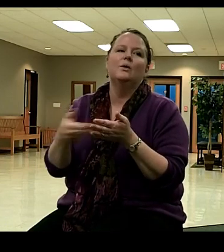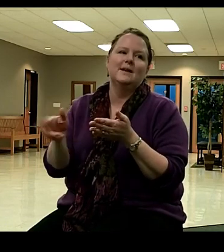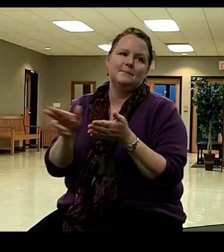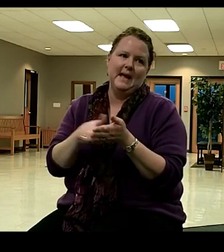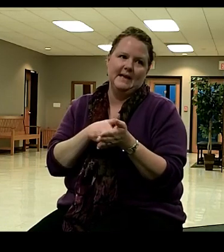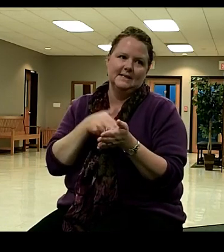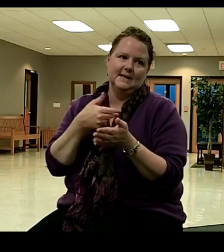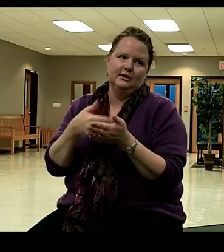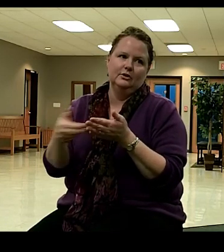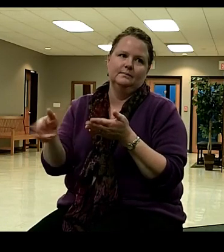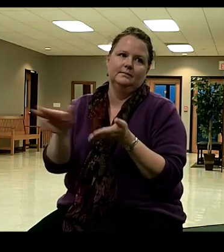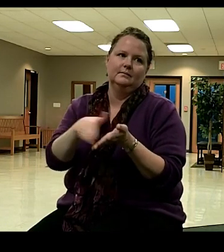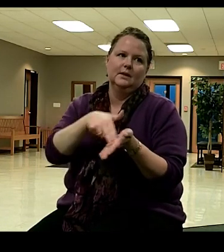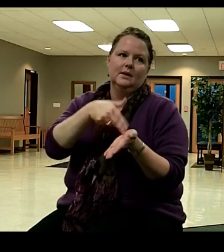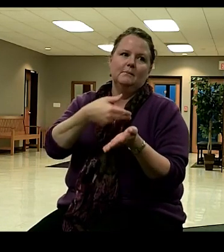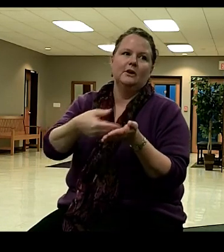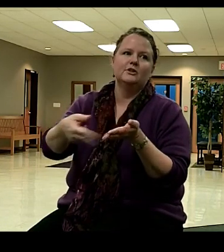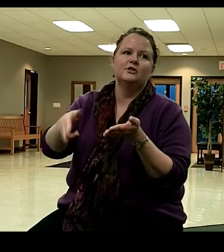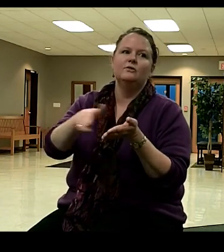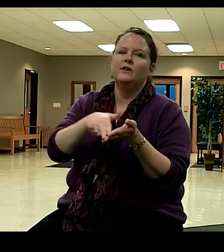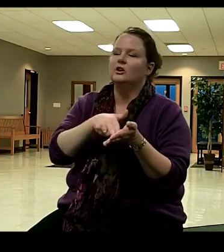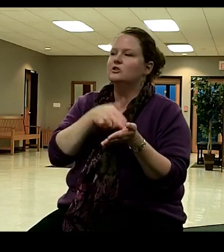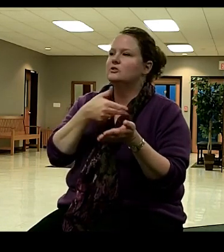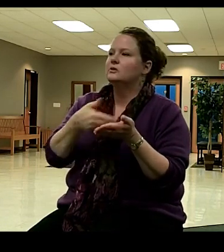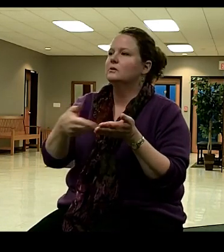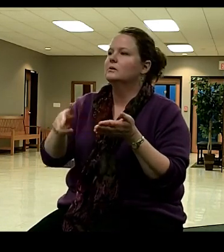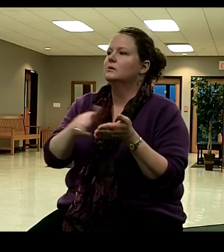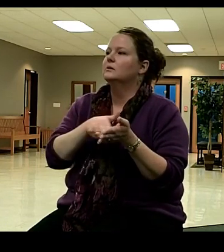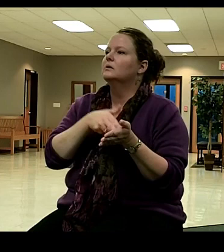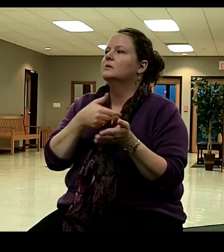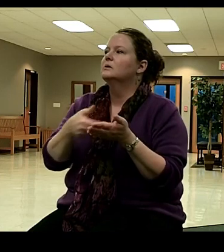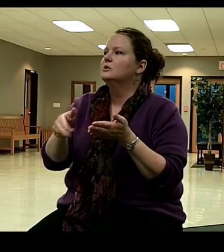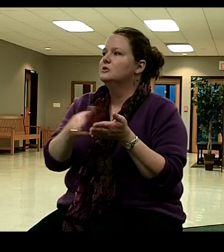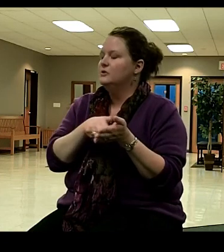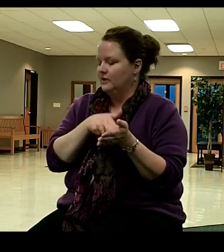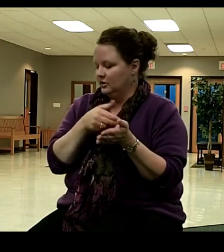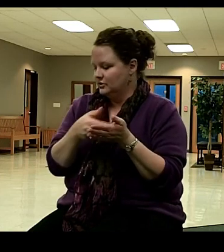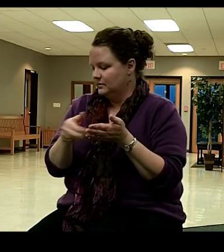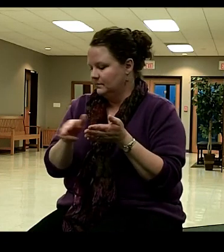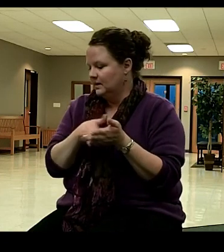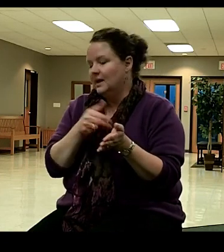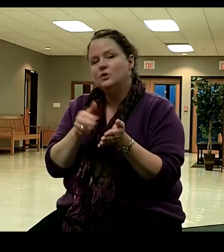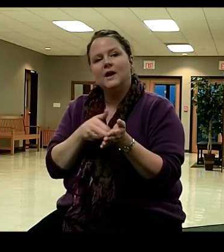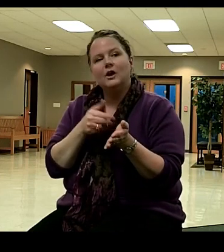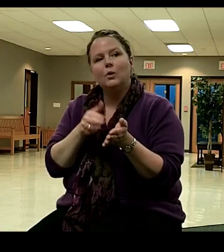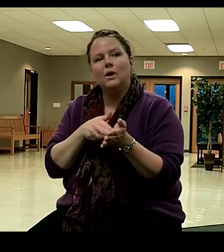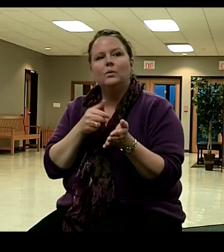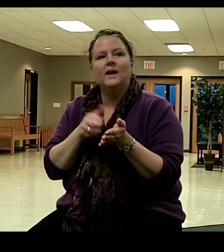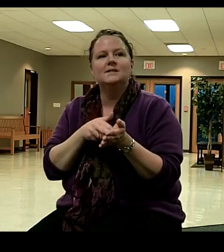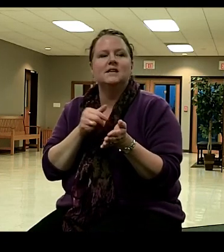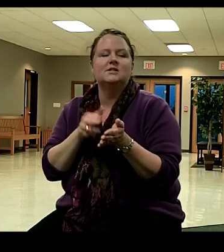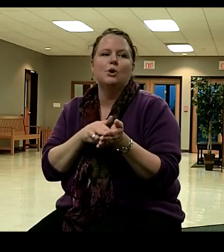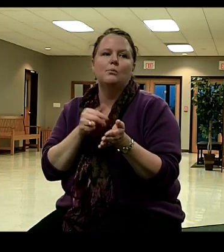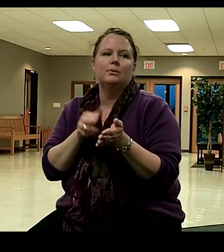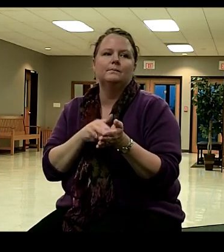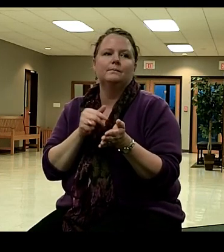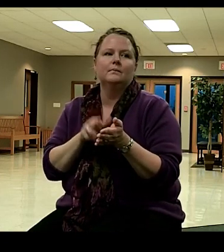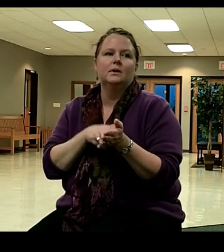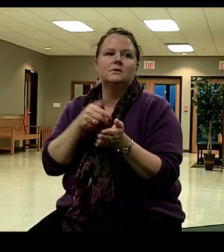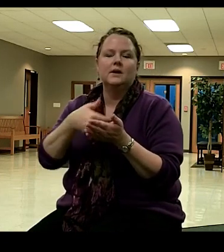that's paint, Daniel. Butter is 2 fingers. 2 fingers. You can't go one way because that's soap. So you got to